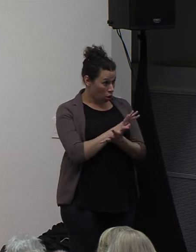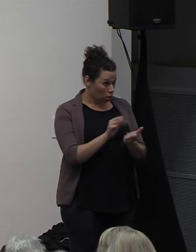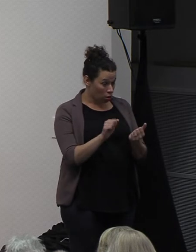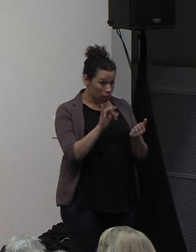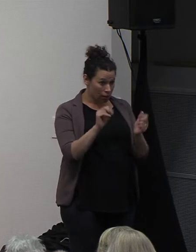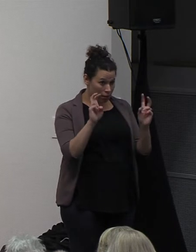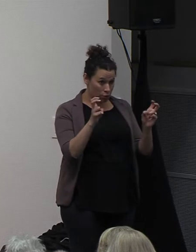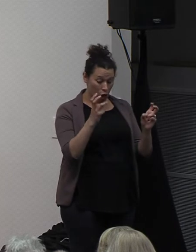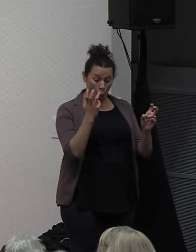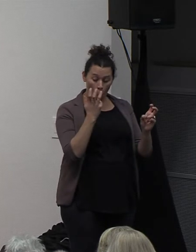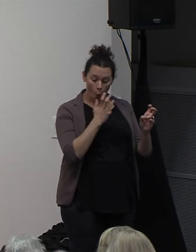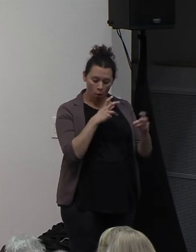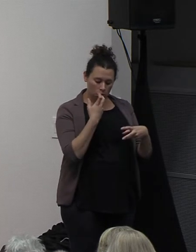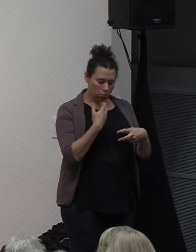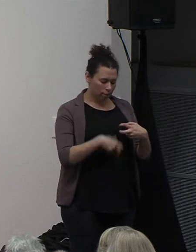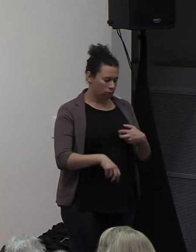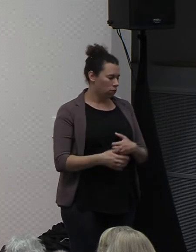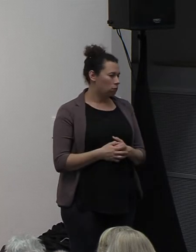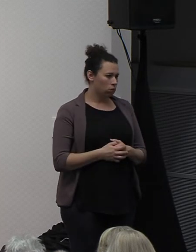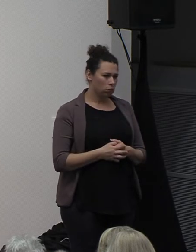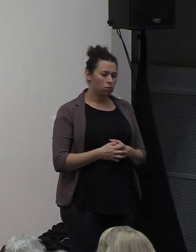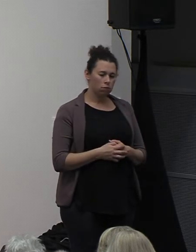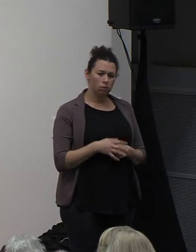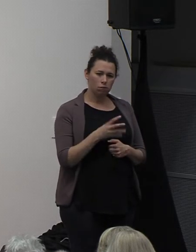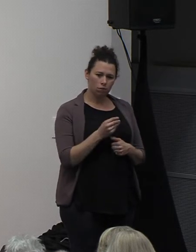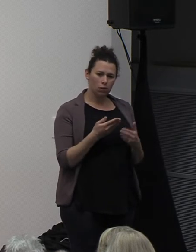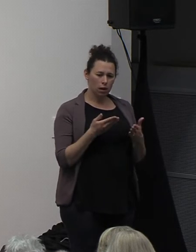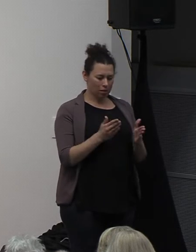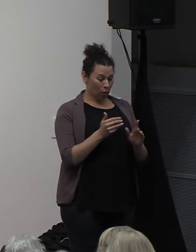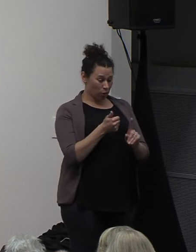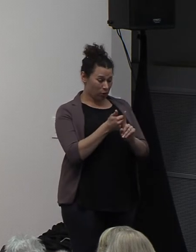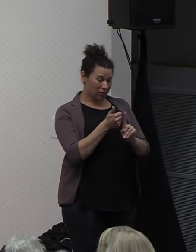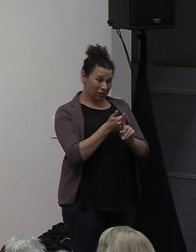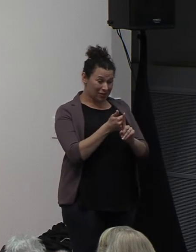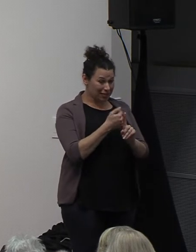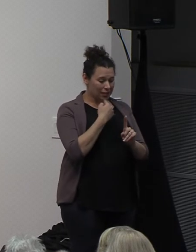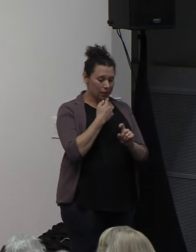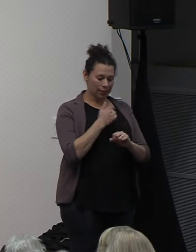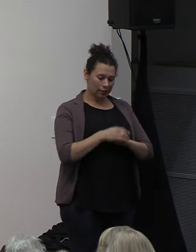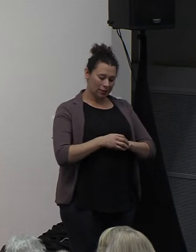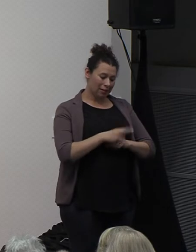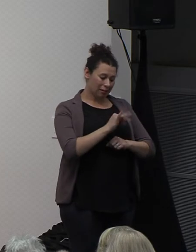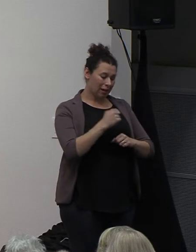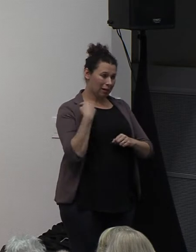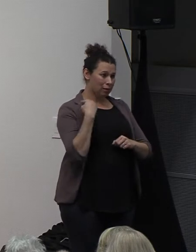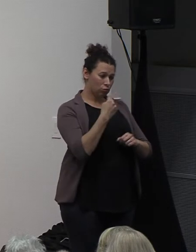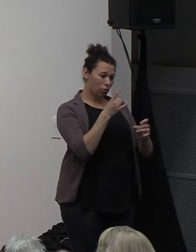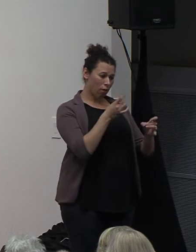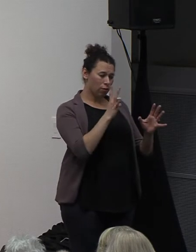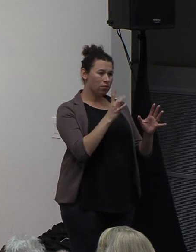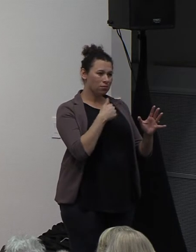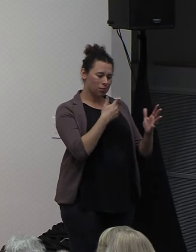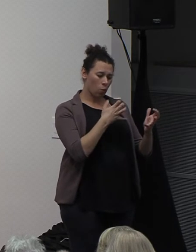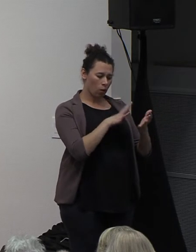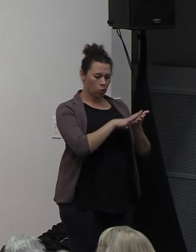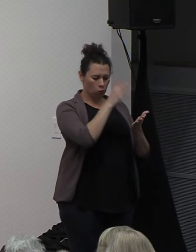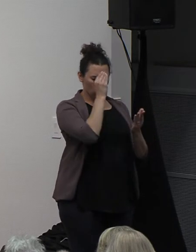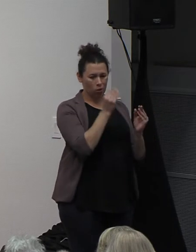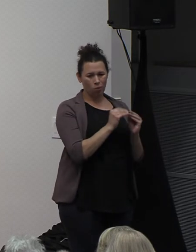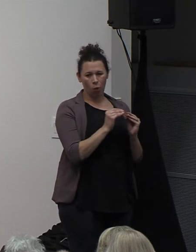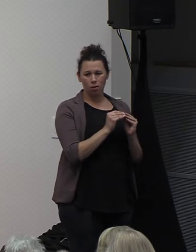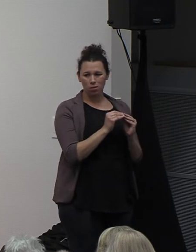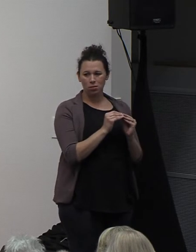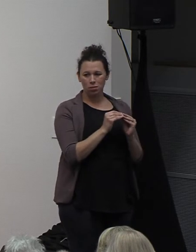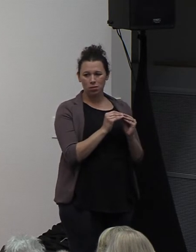approach, and allowing ourselves to learn the unpleasant truths about this history takes courage and comes